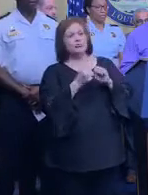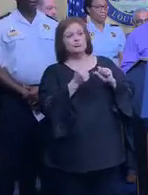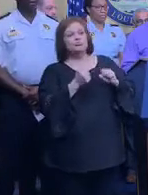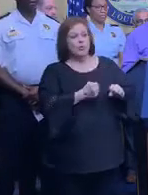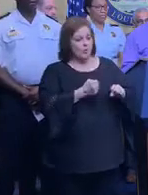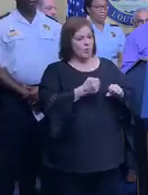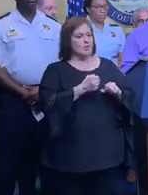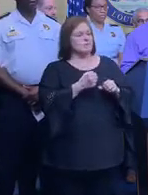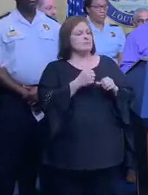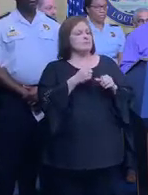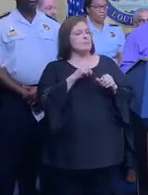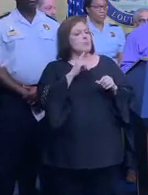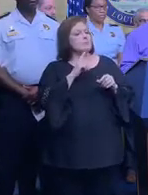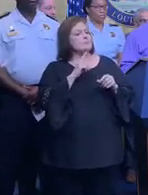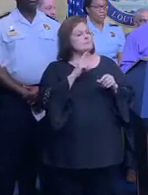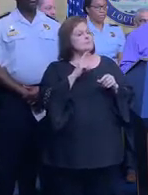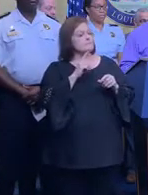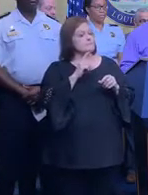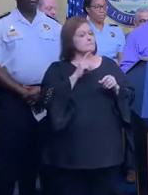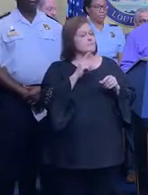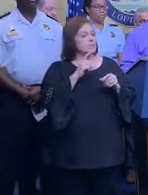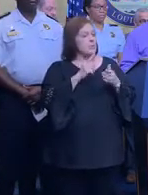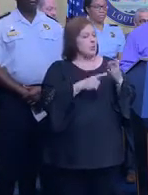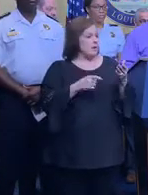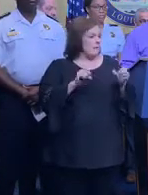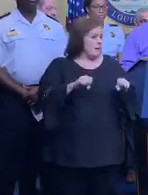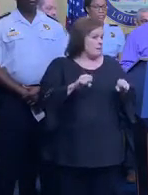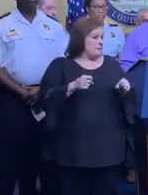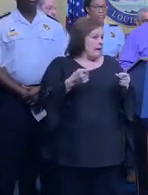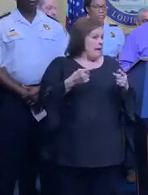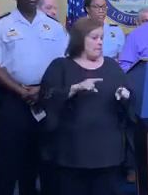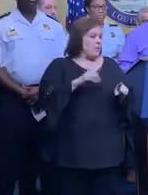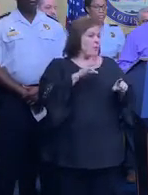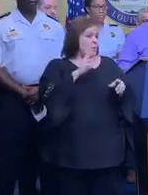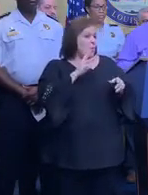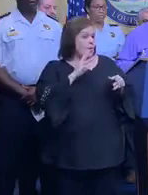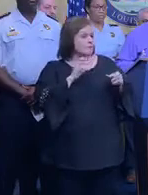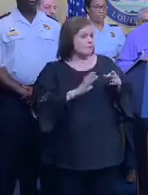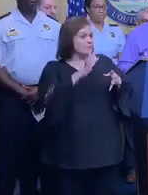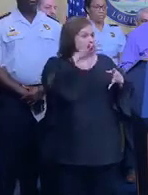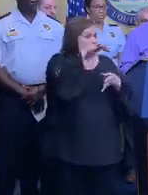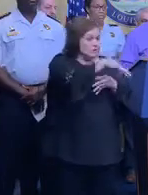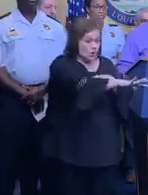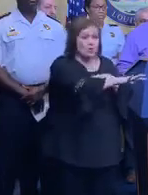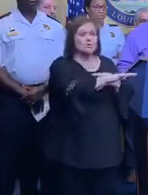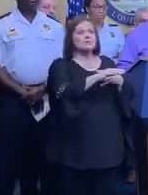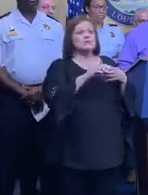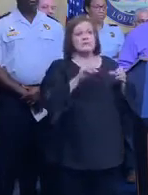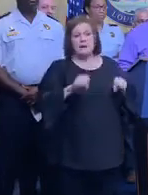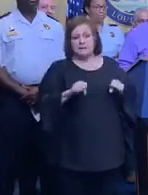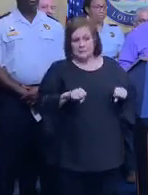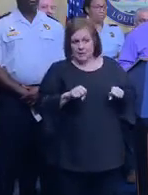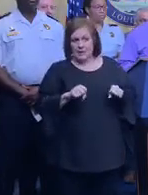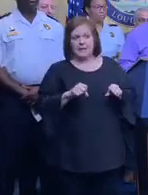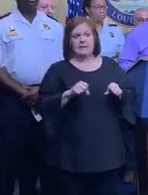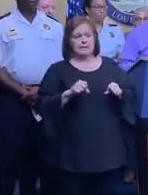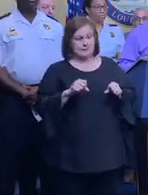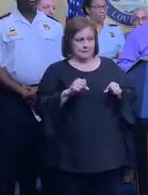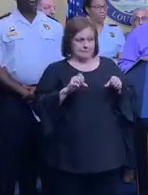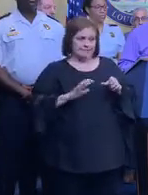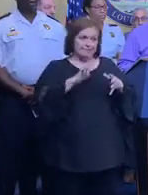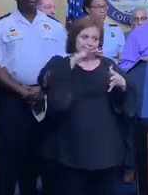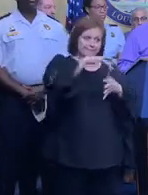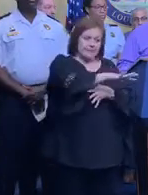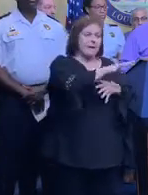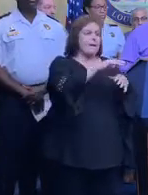and many other factors that come into play when it comes to storm surge, it is likely that a storm surge will move up the river. It may increase